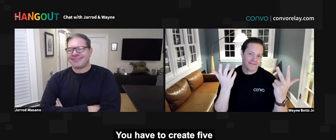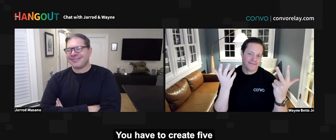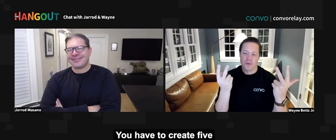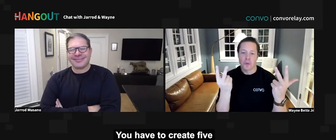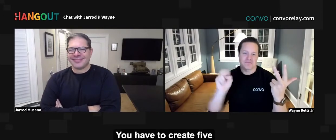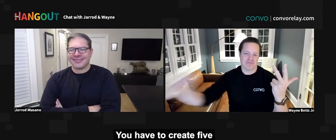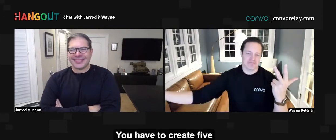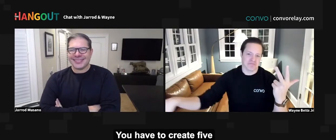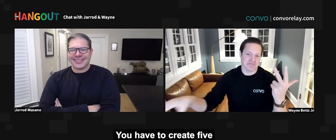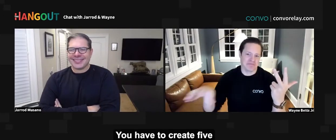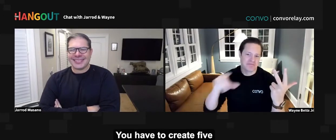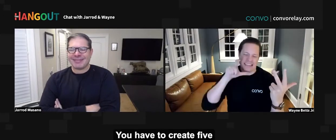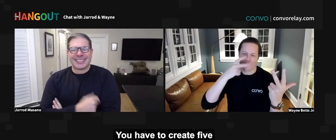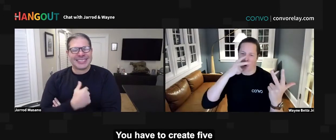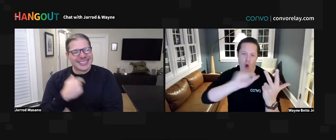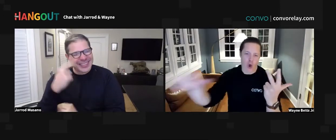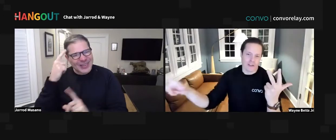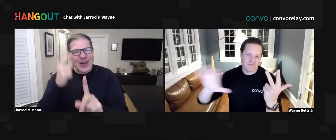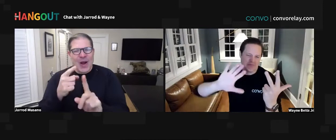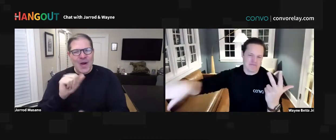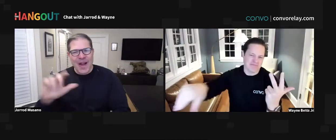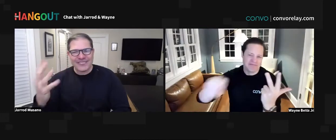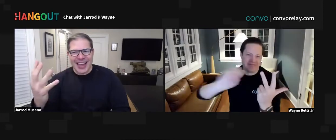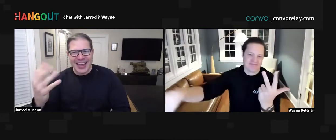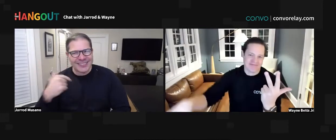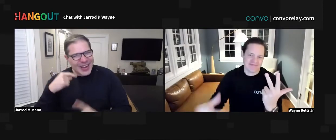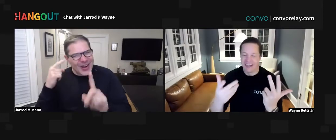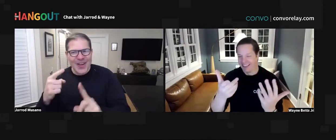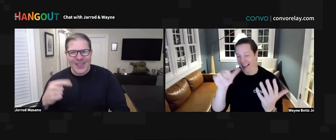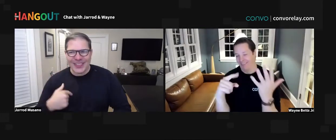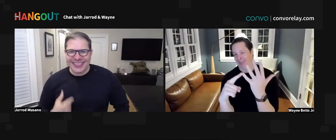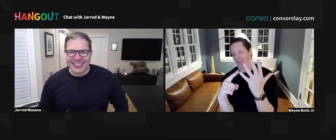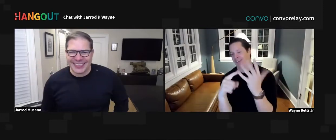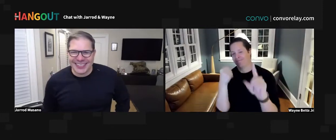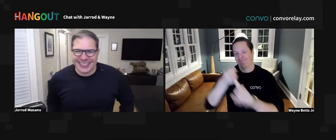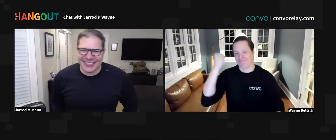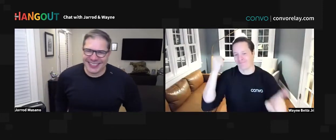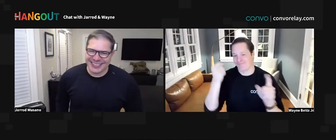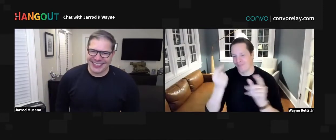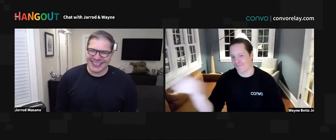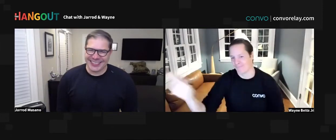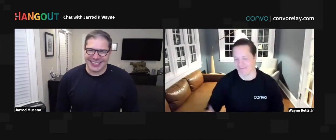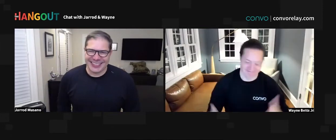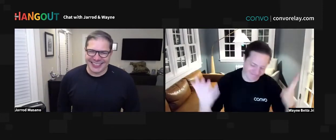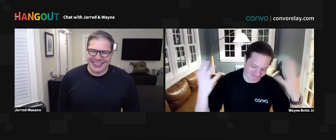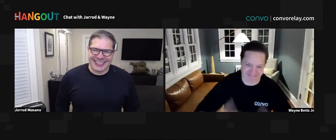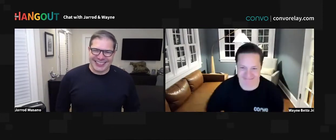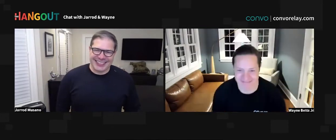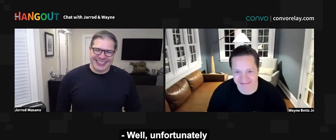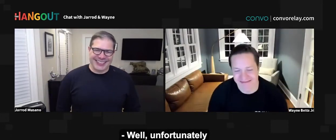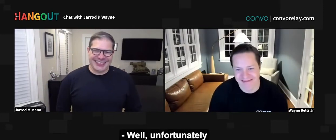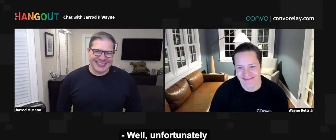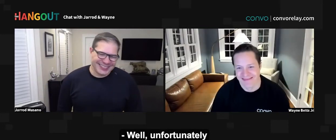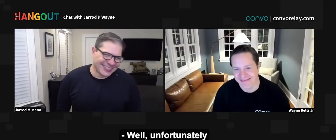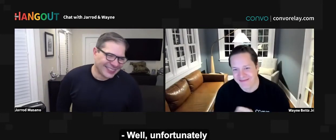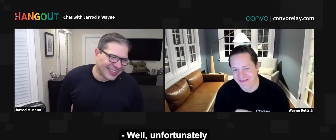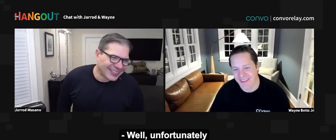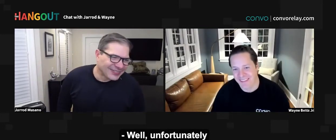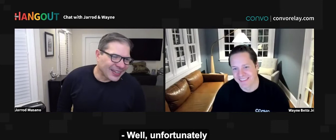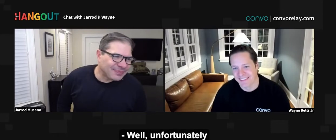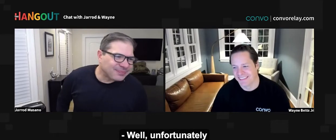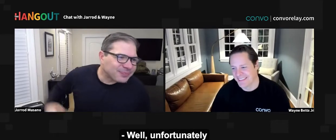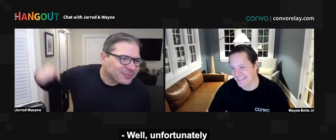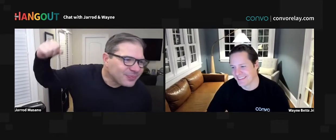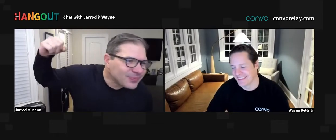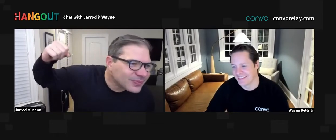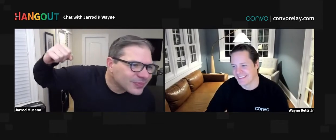create 5 different commercials, dump a few of them. You don't need to see them all. My goal is to have all 5. Well,